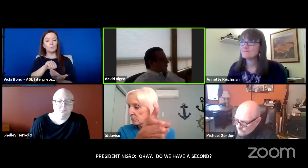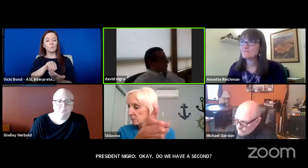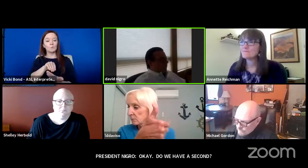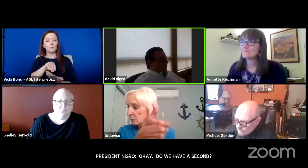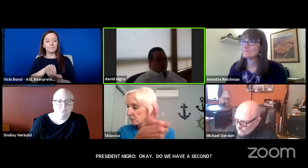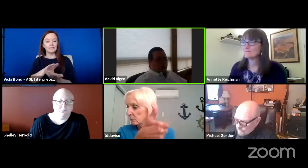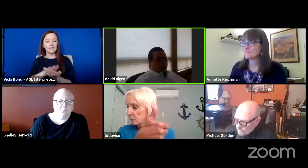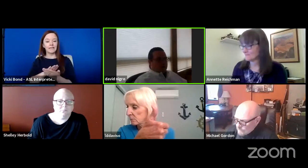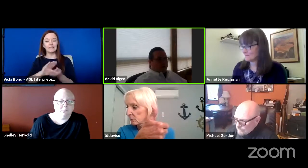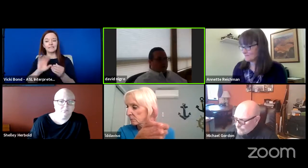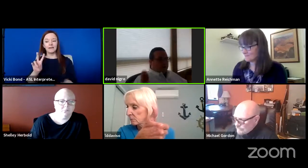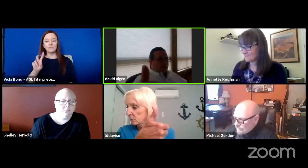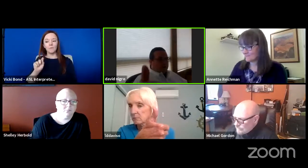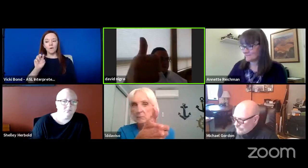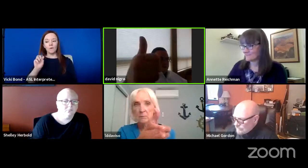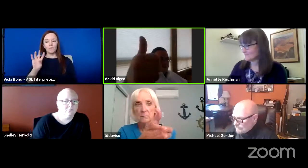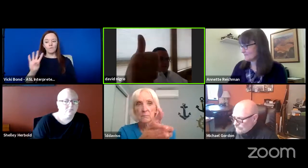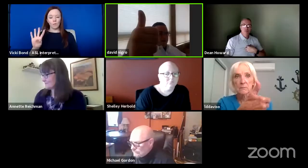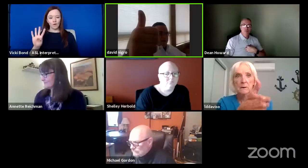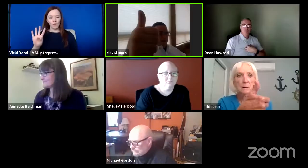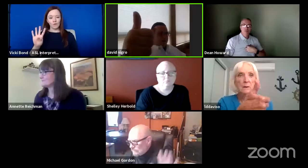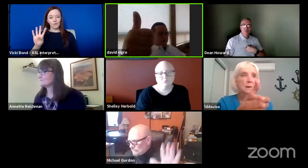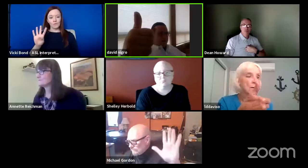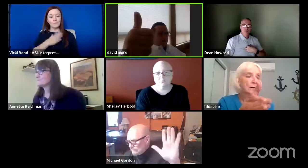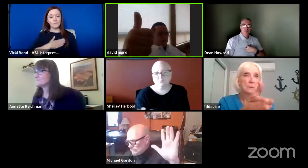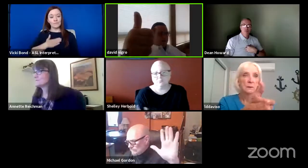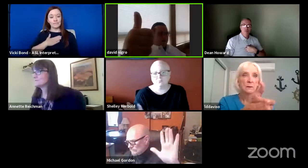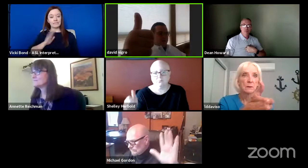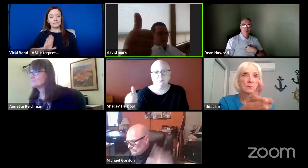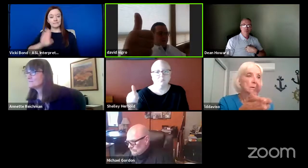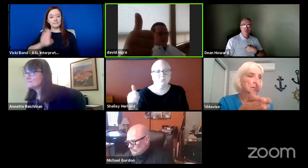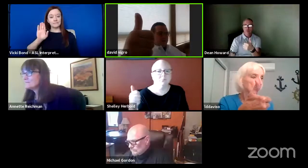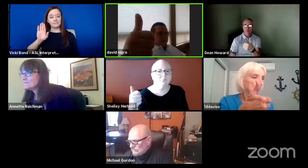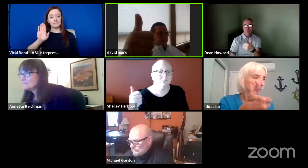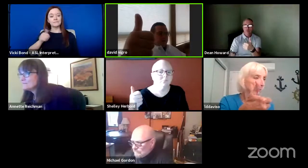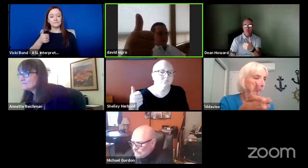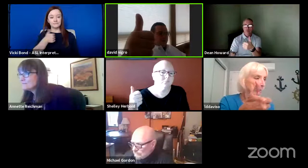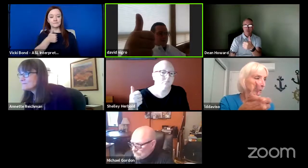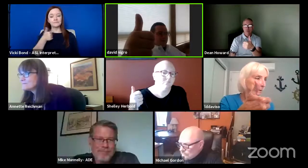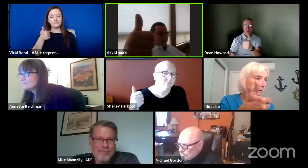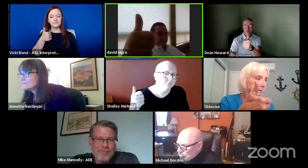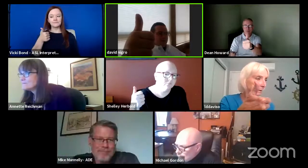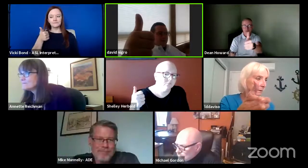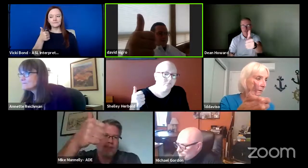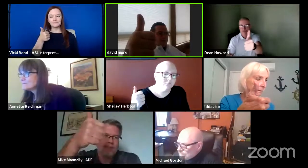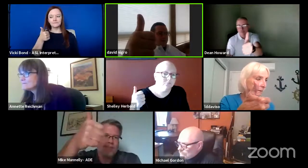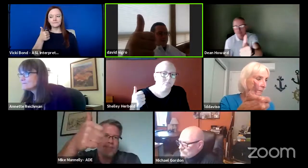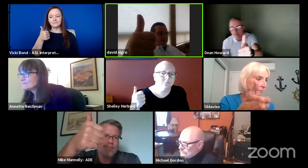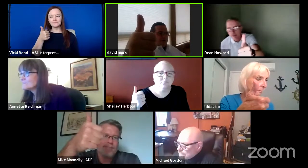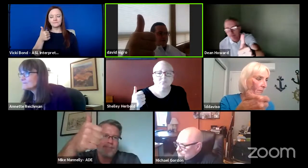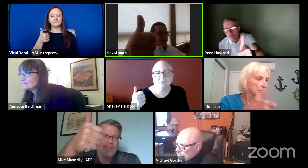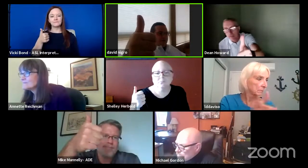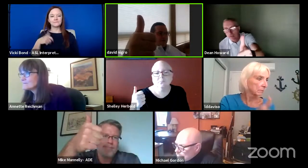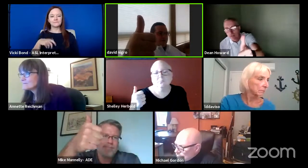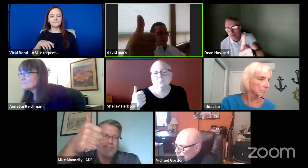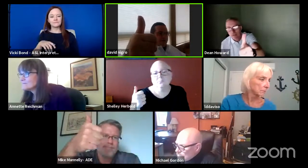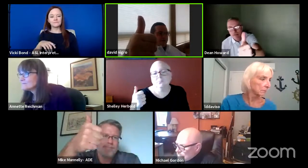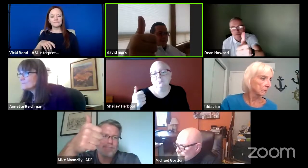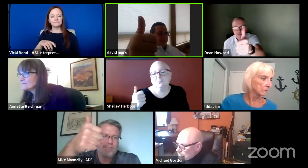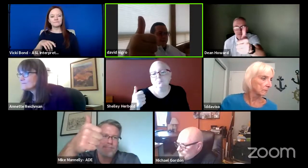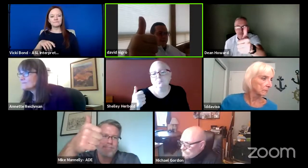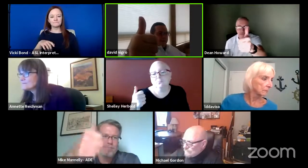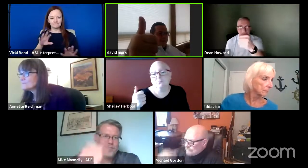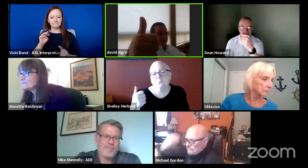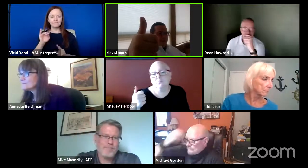item 7.04, please indicate that. I see myself, Mike Gordon, Lynn Davison, Dean Howard, Mike